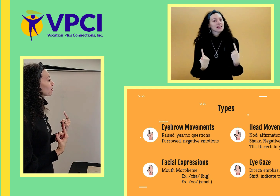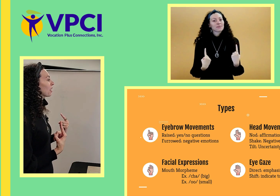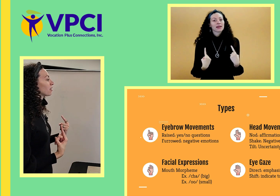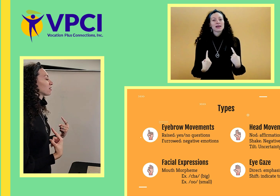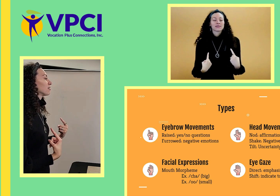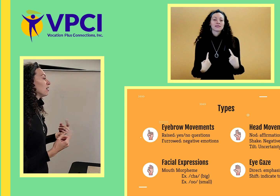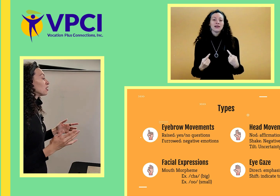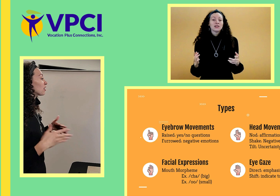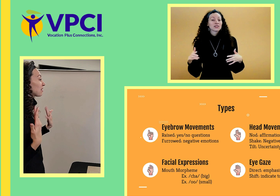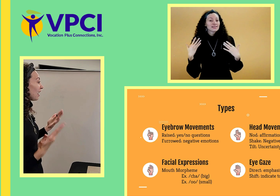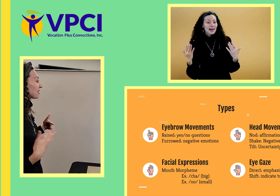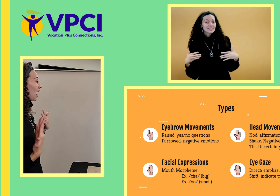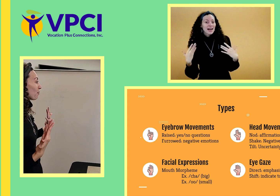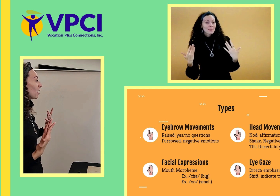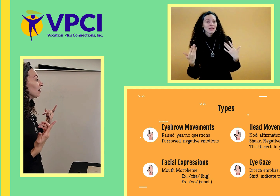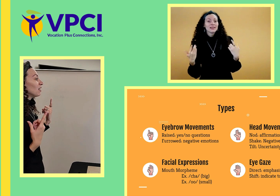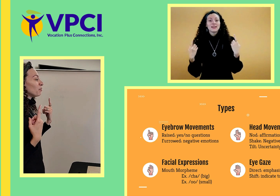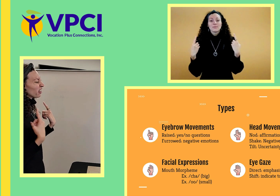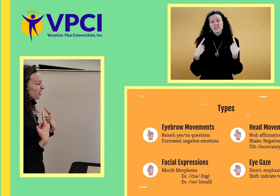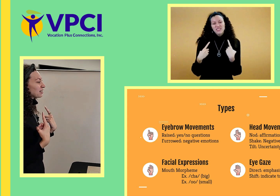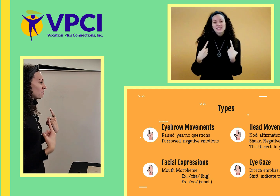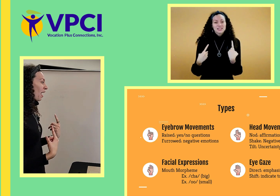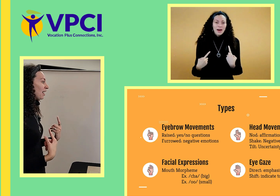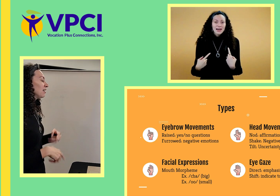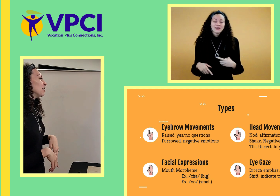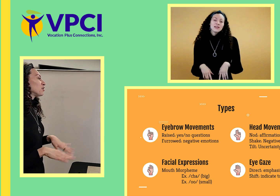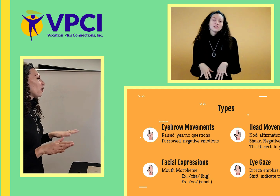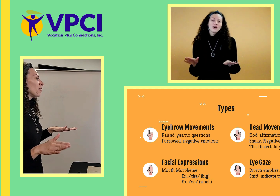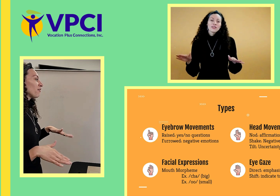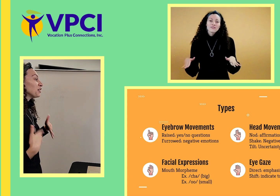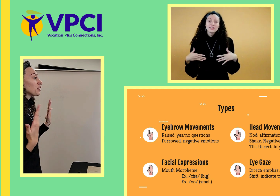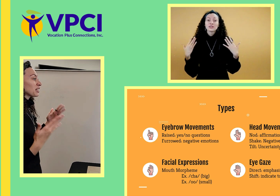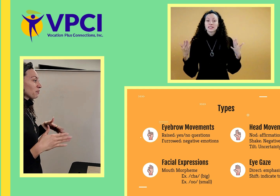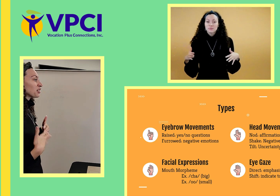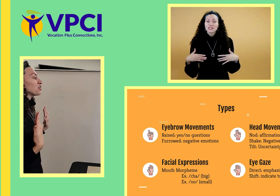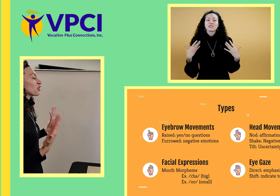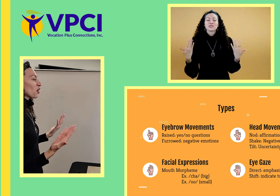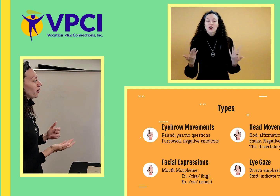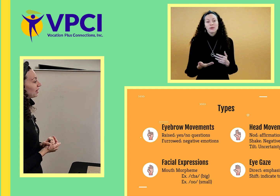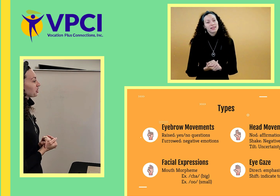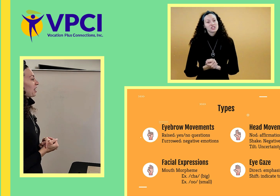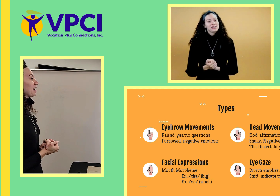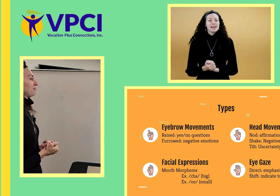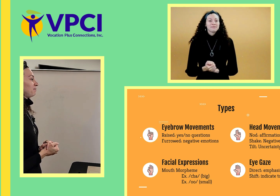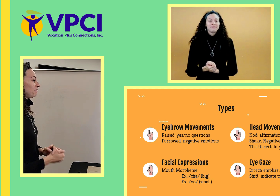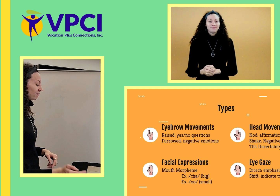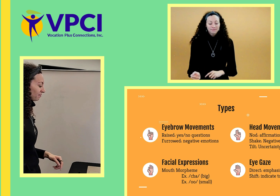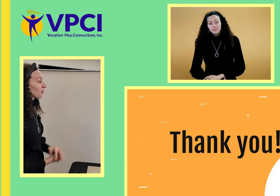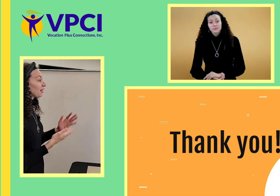is saying something else. So the sign is happy, but your face is mad. So the facial expressions go with each